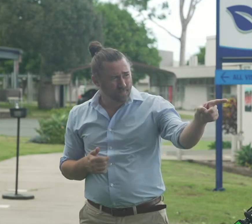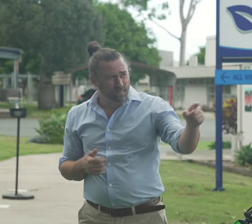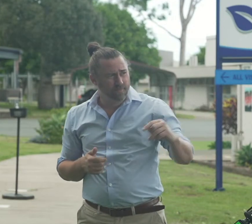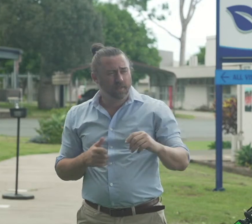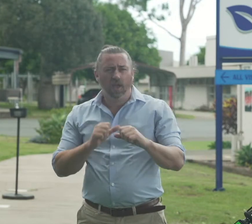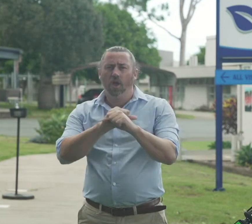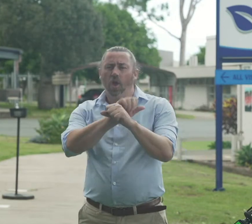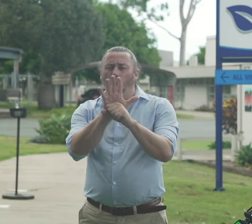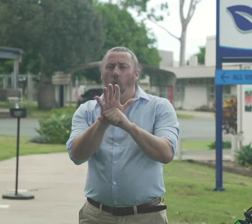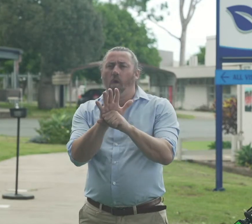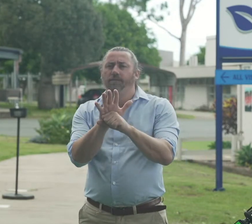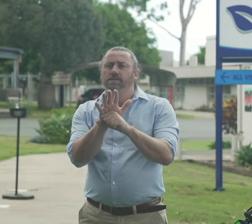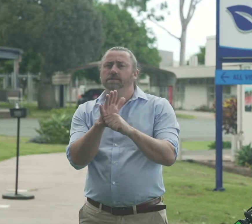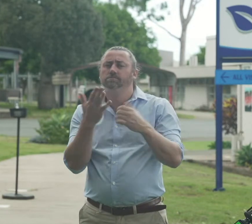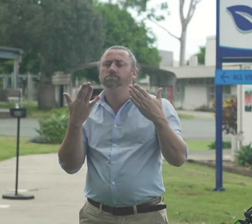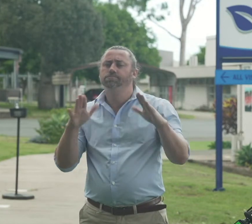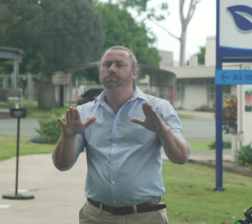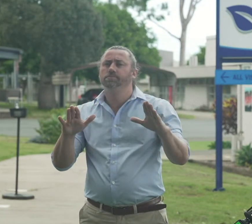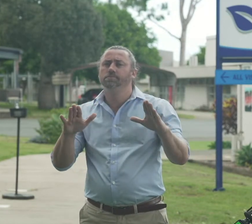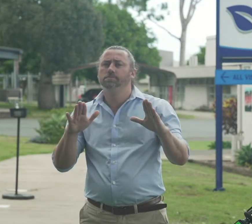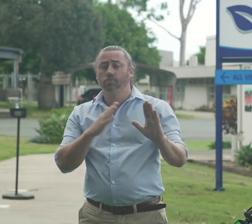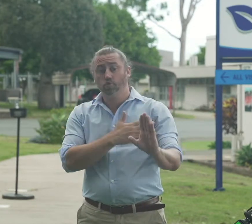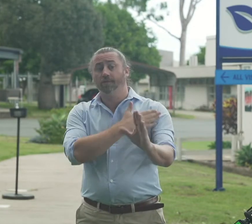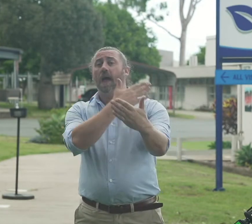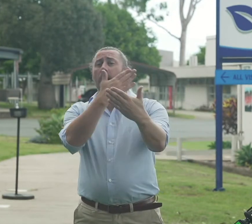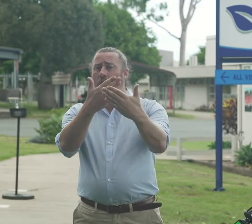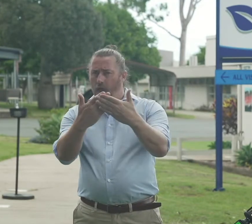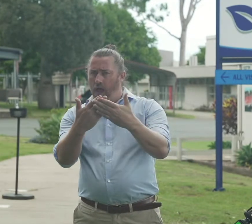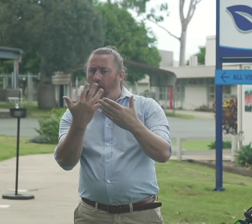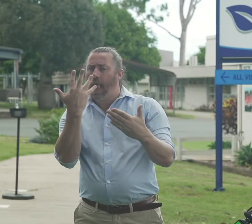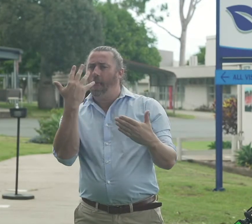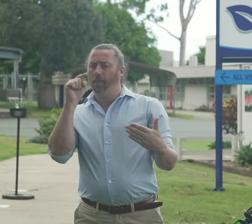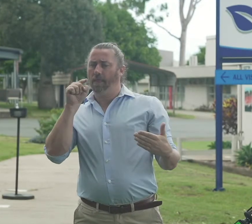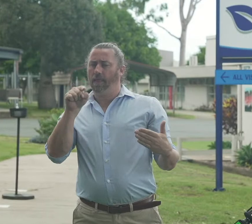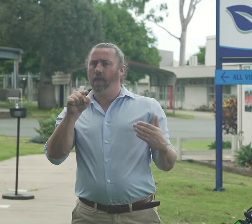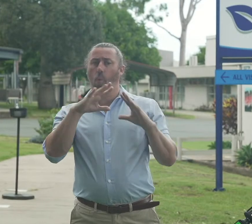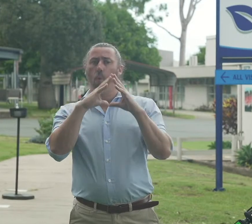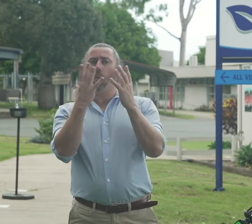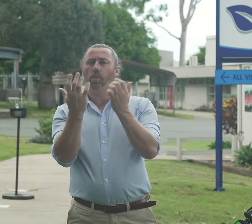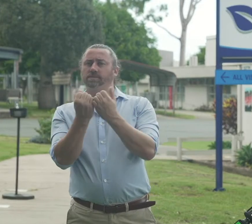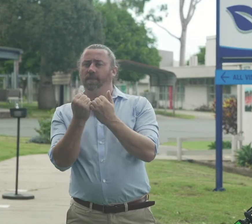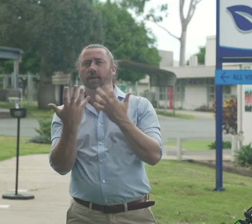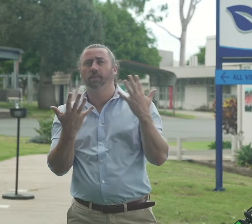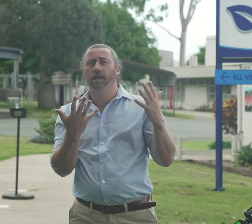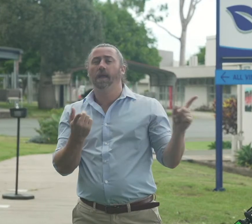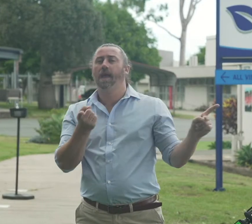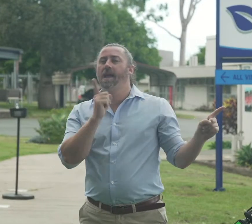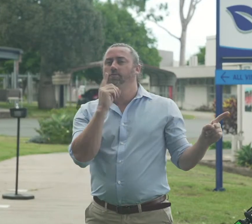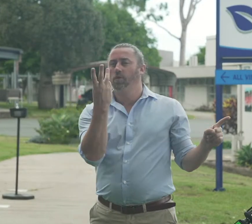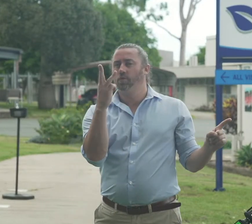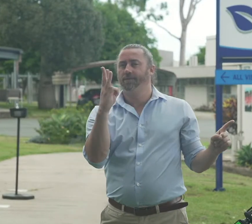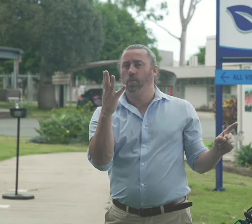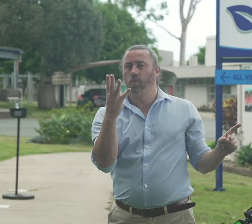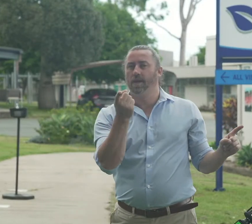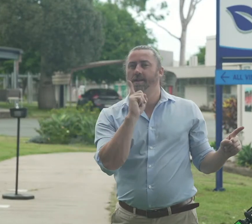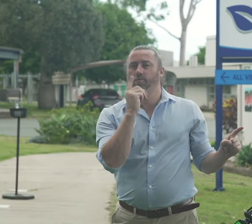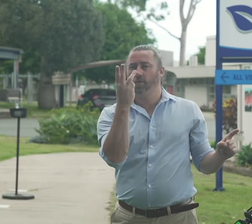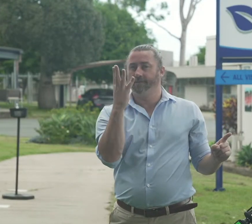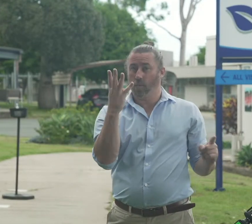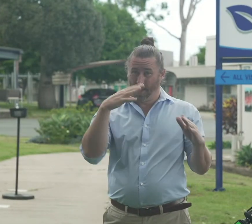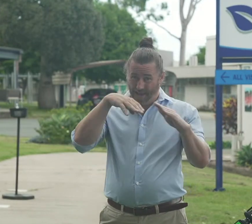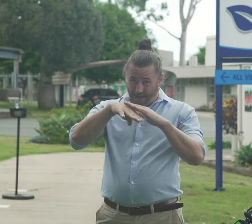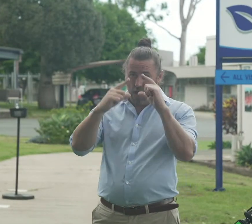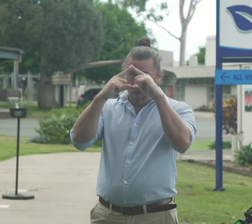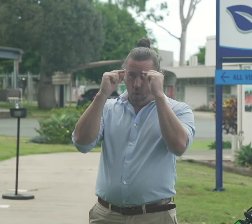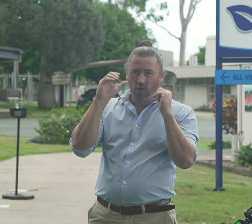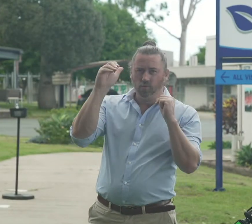Queensland so far? How many of them are from aged care homes? What is that situation like? There are 134 people, and I don't